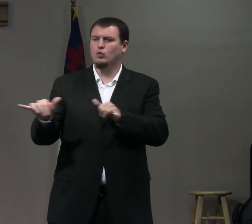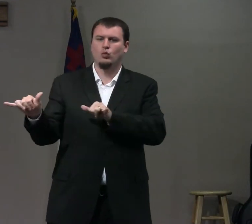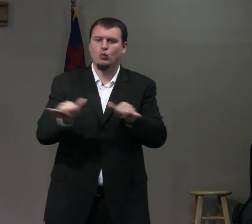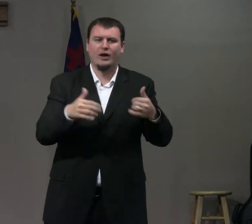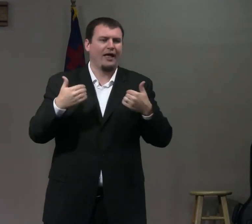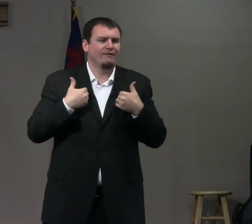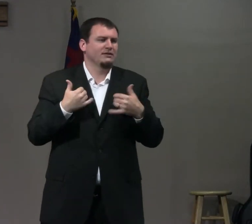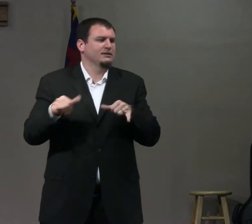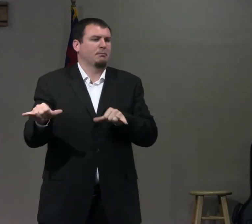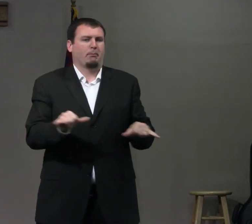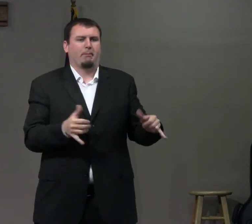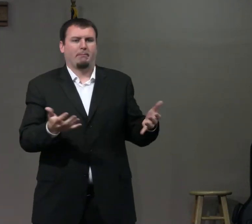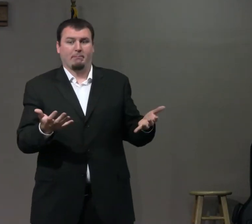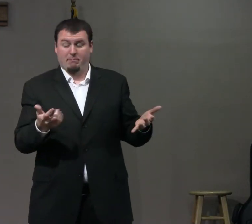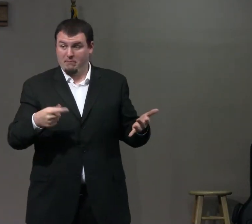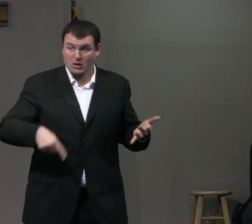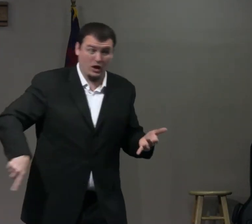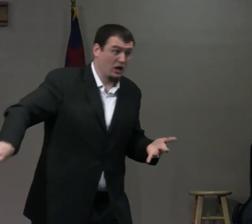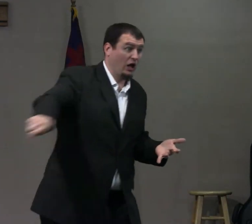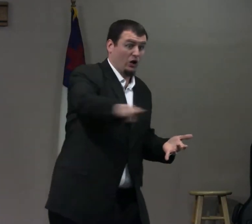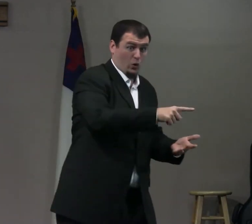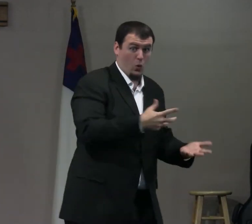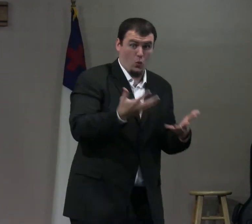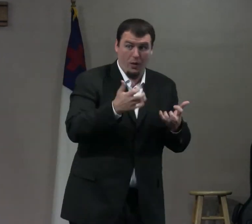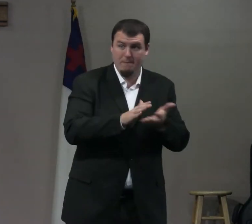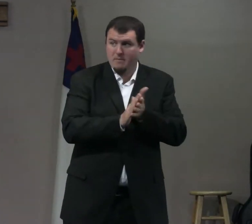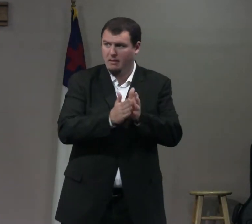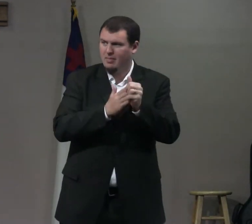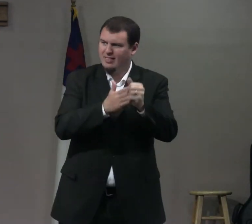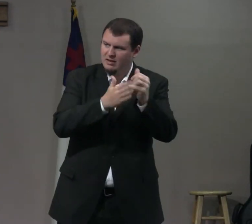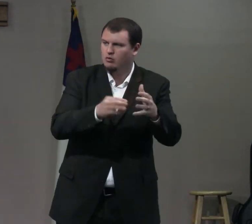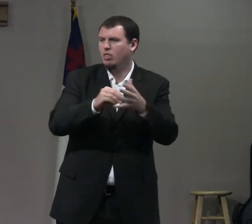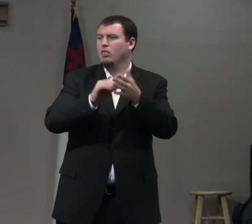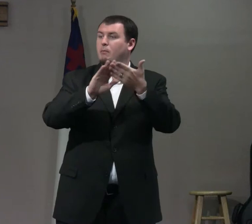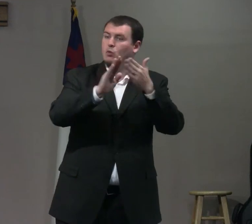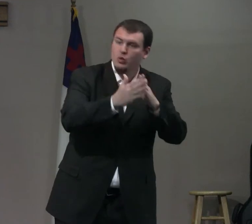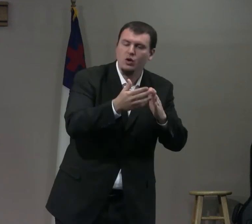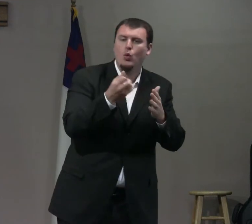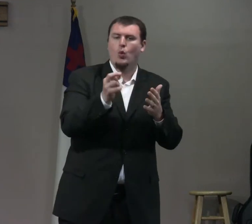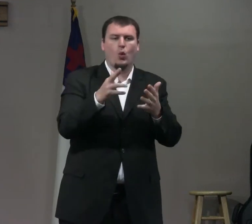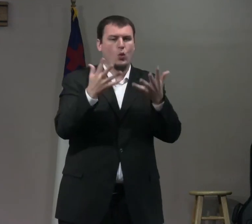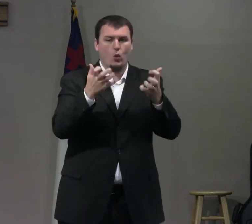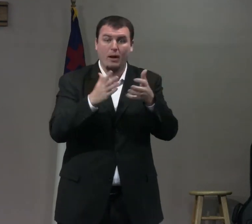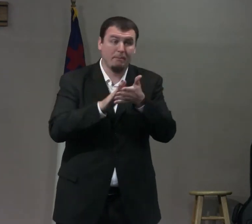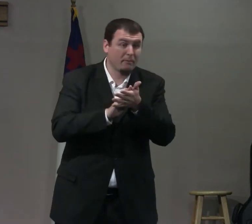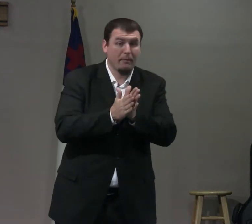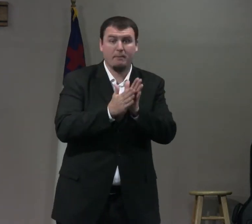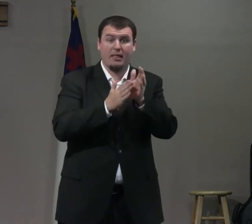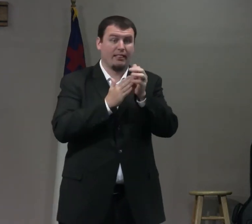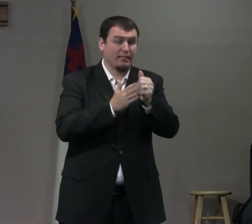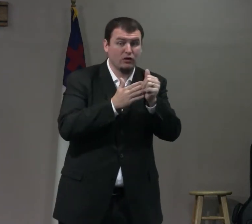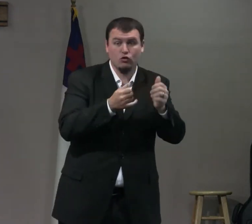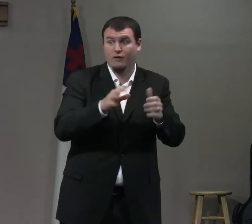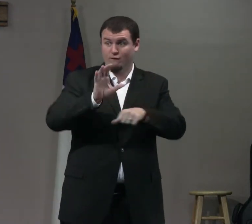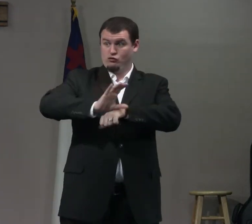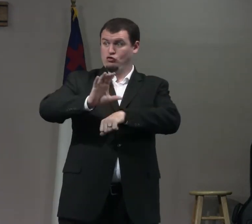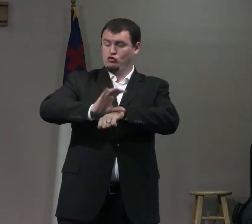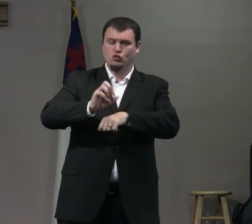So now we as leaders, we will have the same. You want to become a leader in the community, or you want to become a